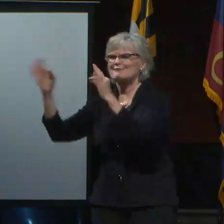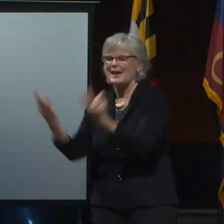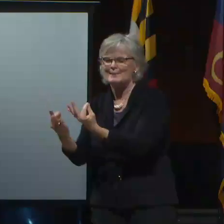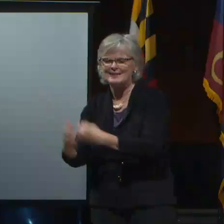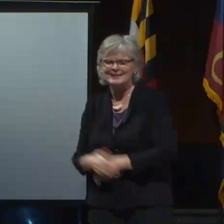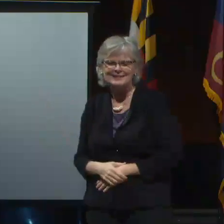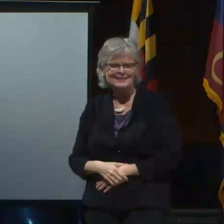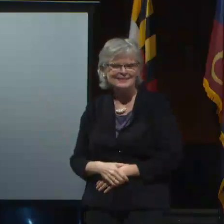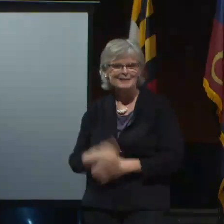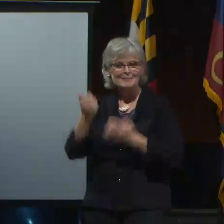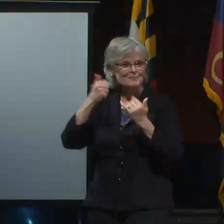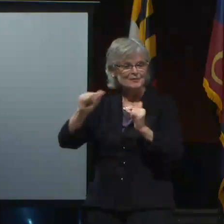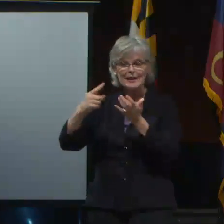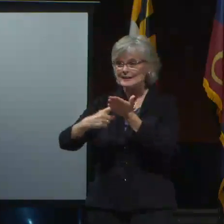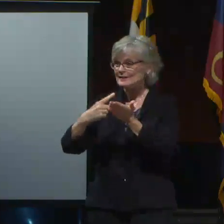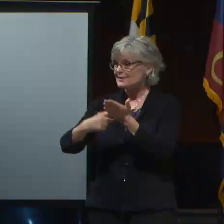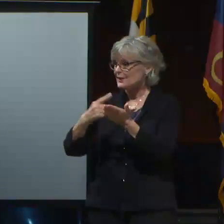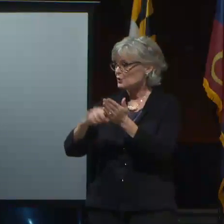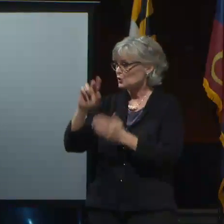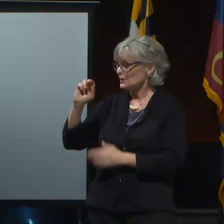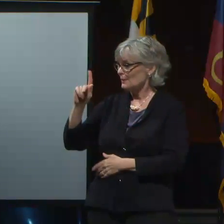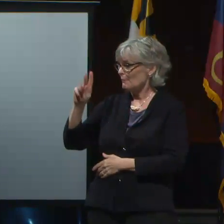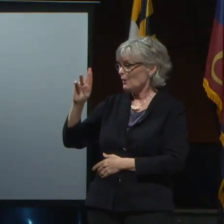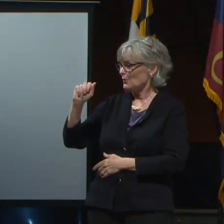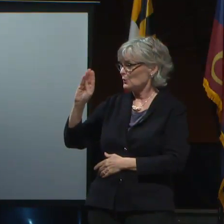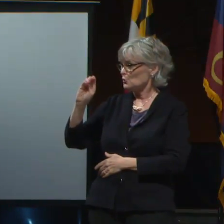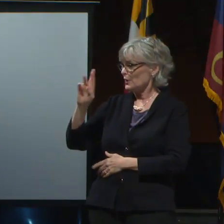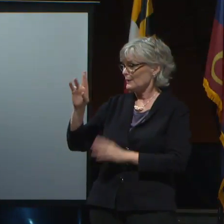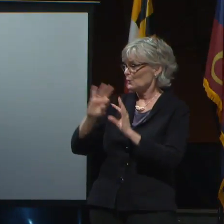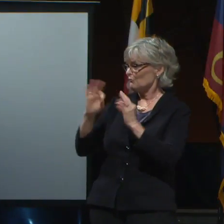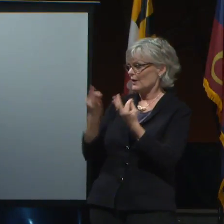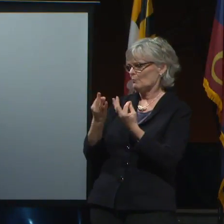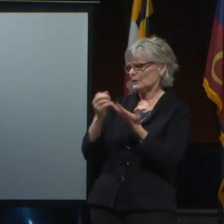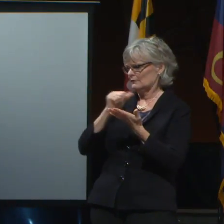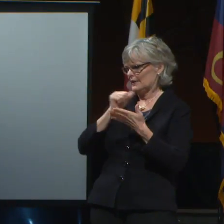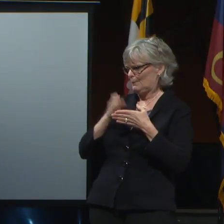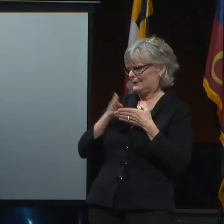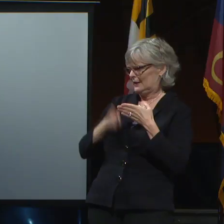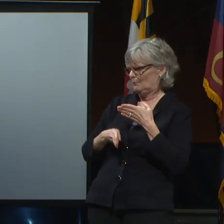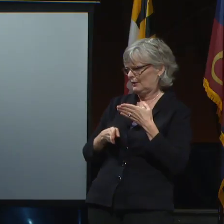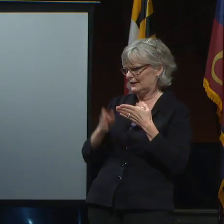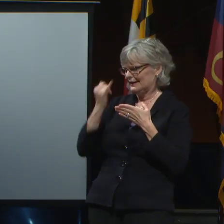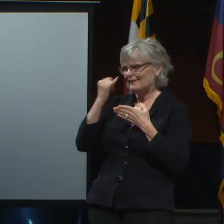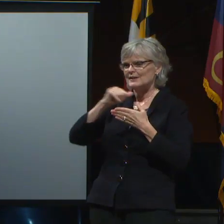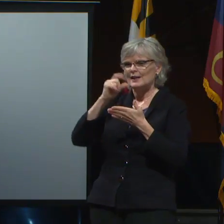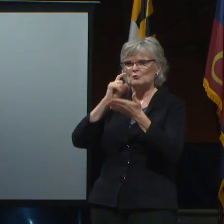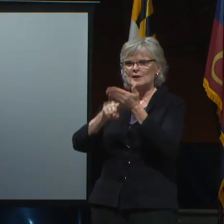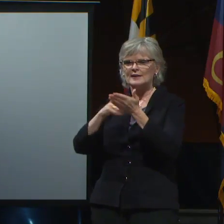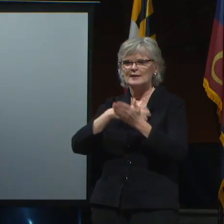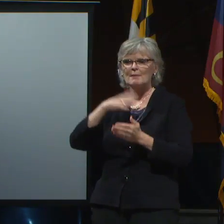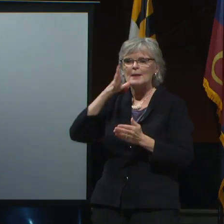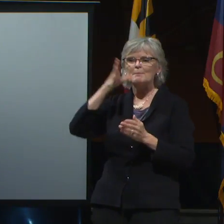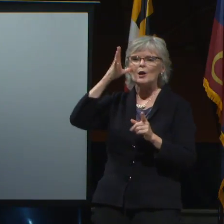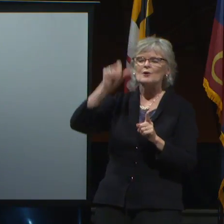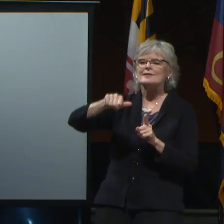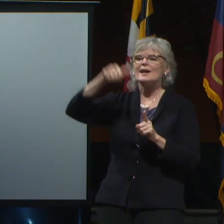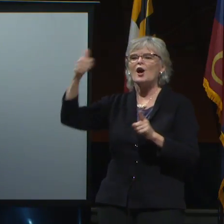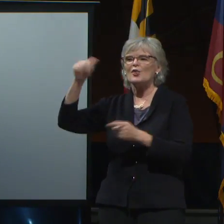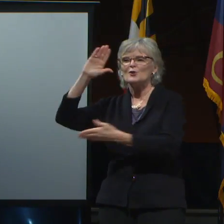Finally, any discussion of the Kramer family would be incomplete without recognizing my parents' other